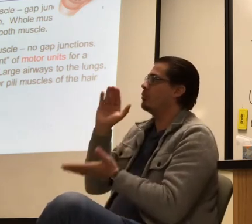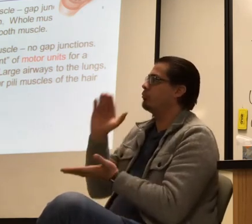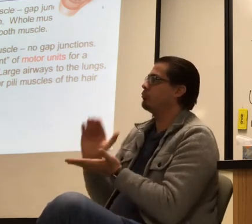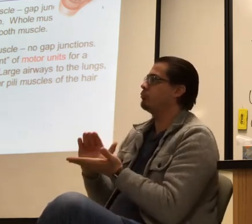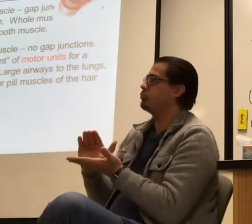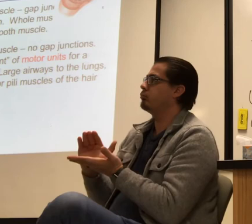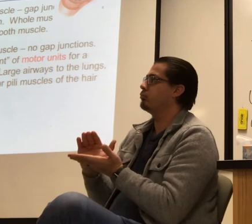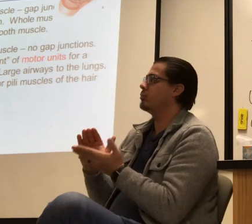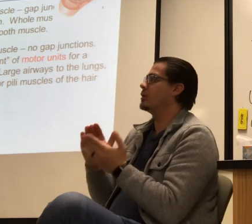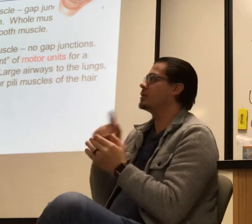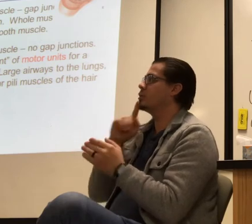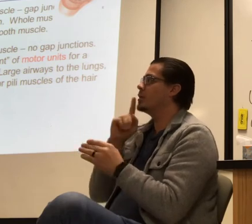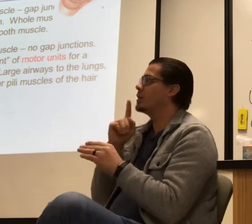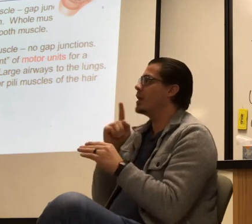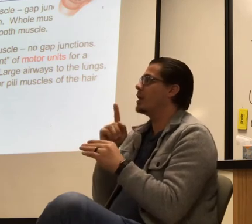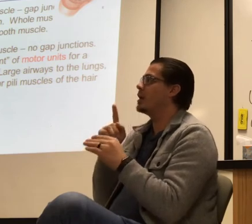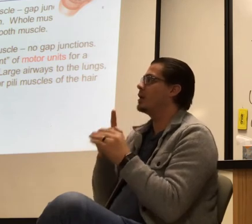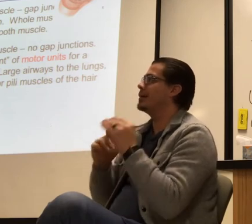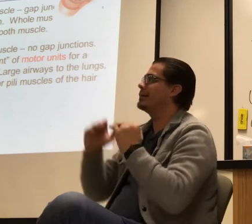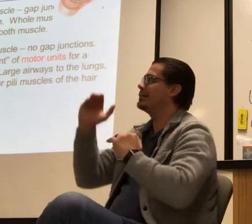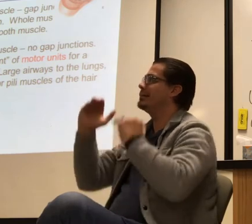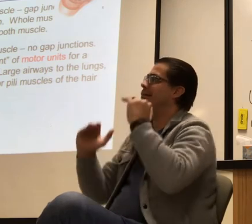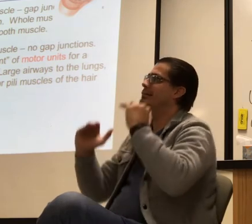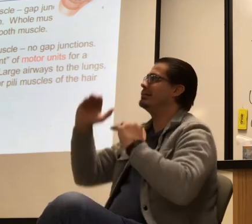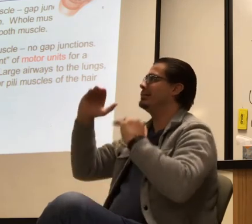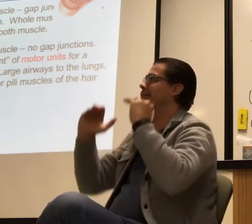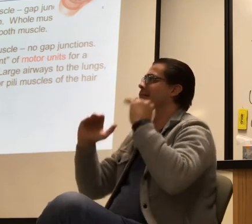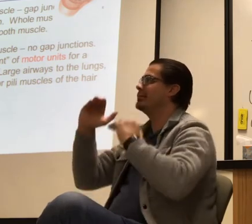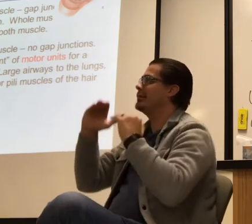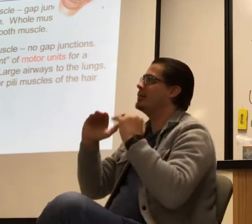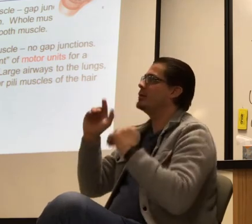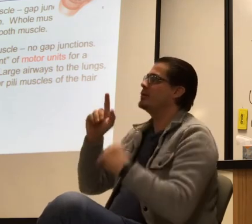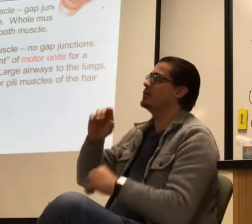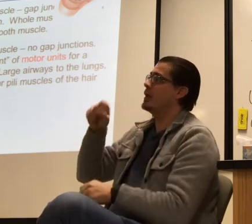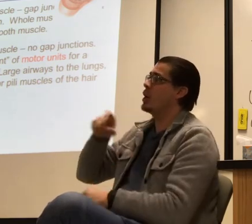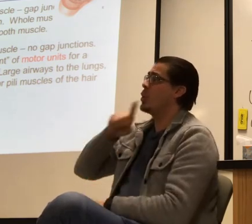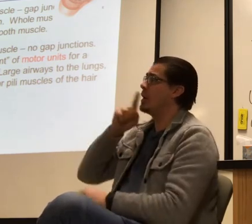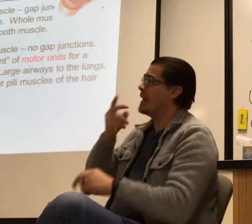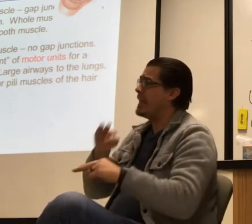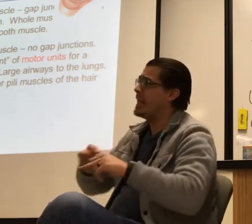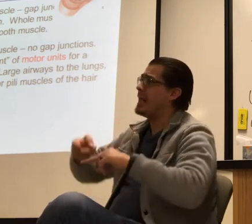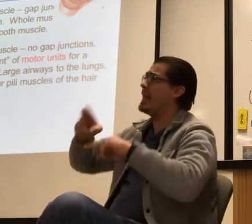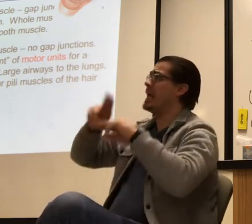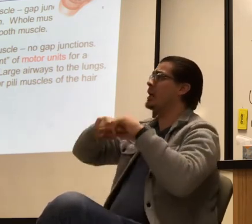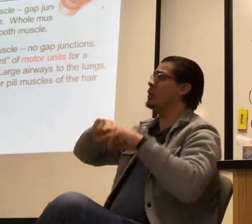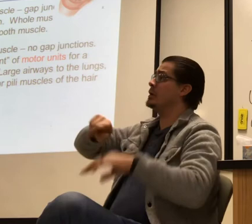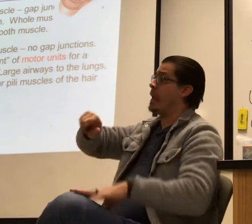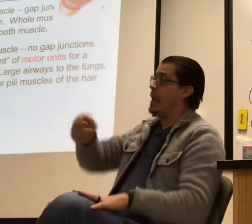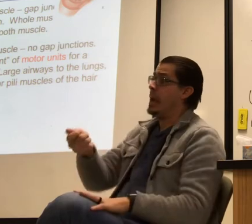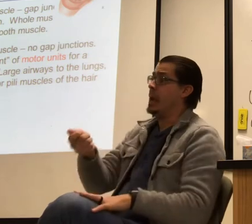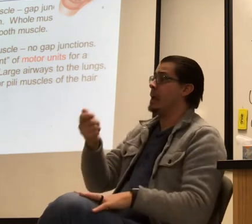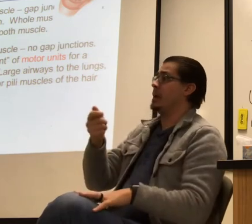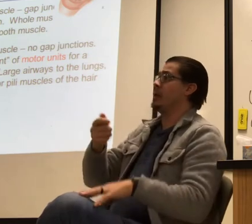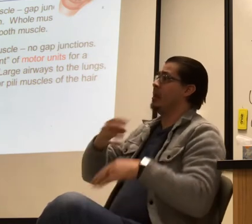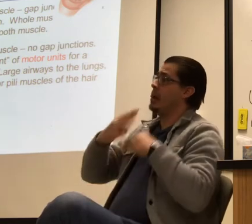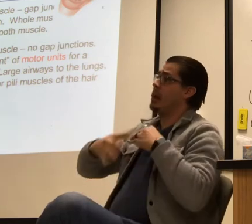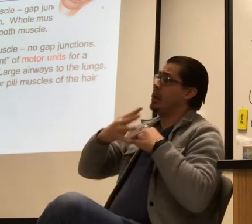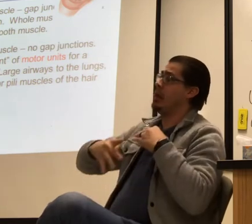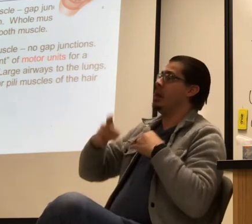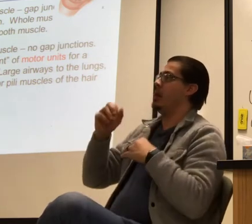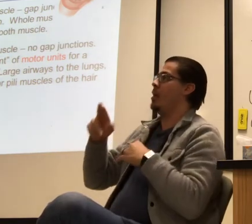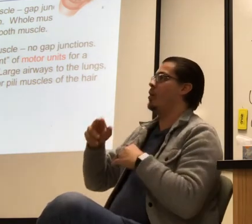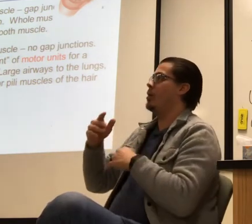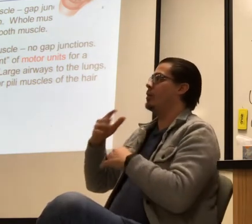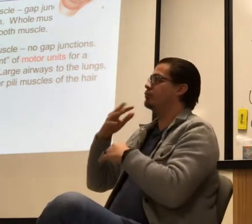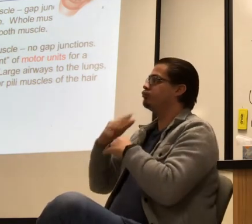It's graded, okay, is what we say. You have sympathetic tone. You can either really increase the volume knob, or you can really just bring it back down.